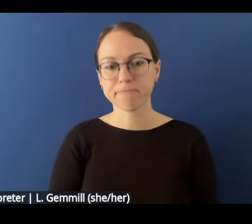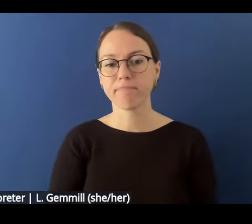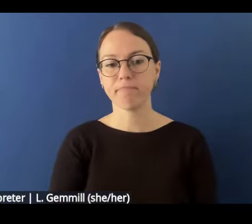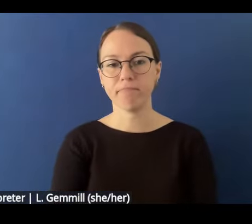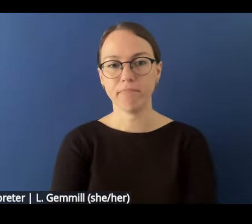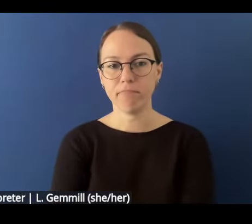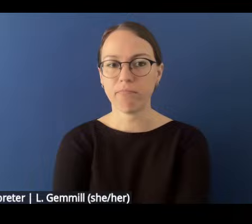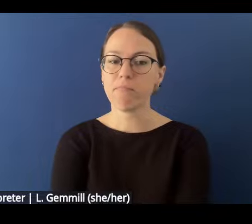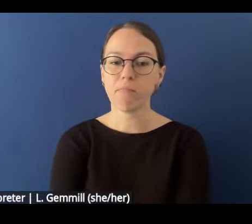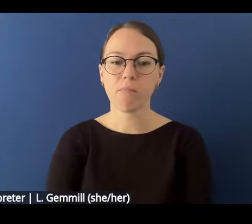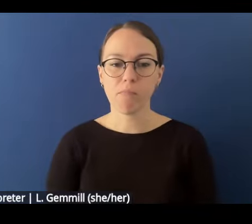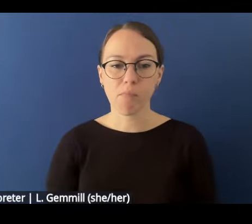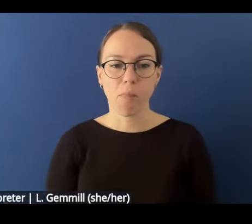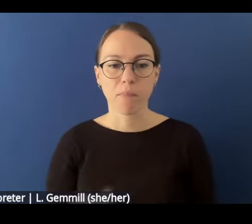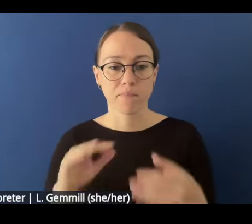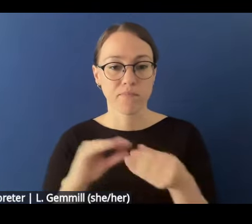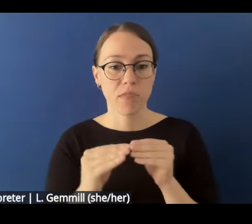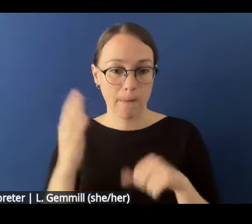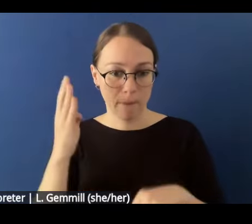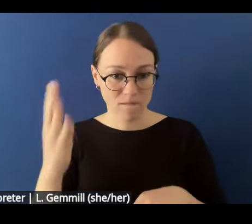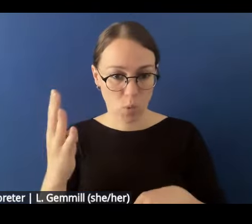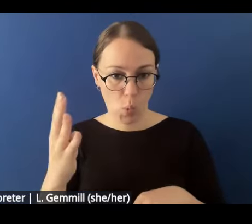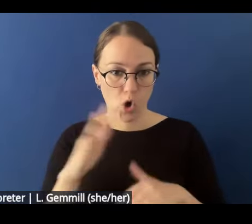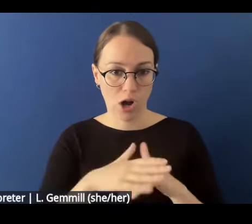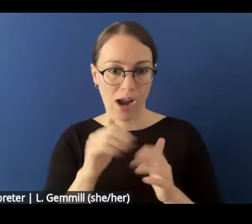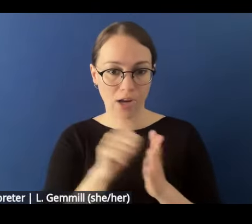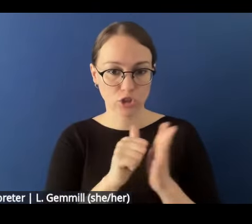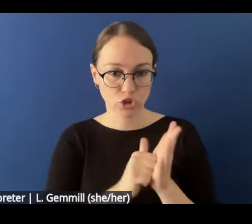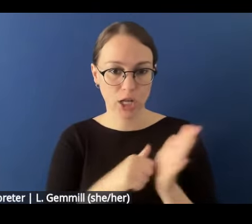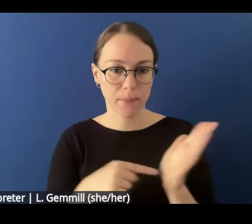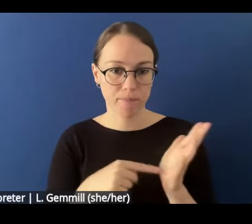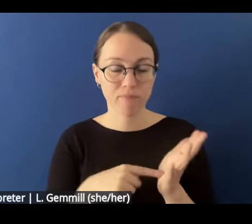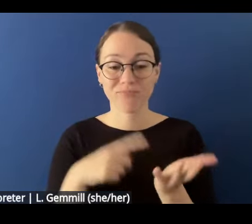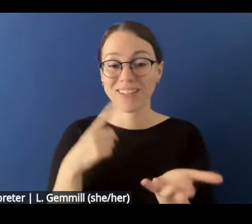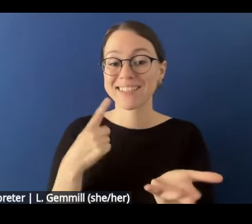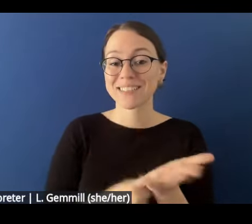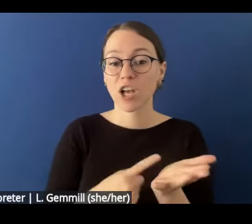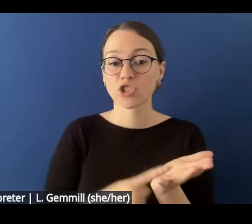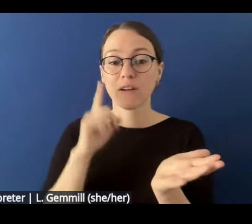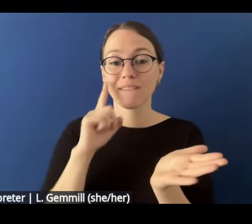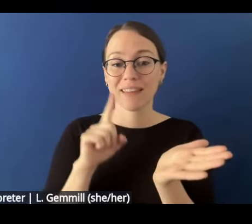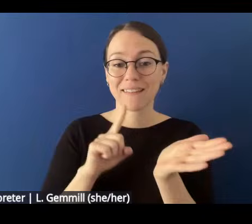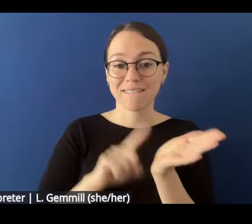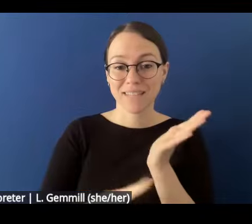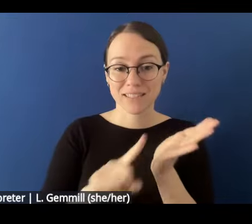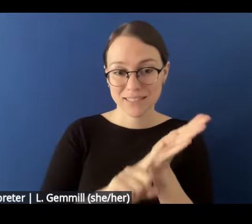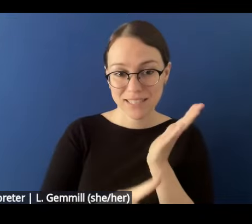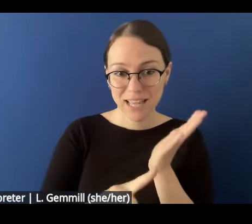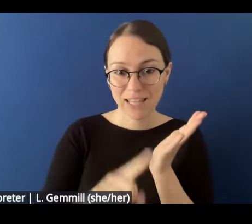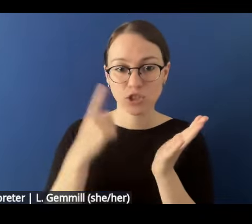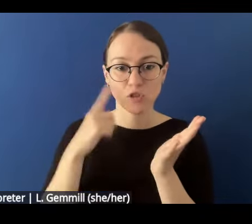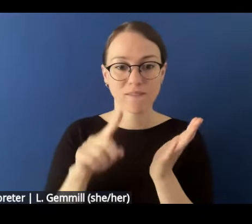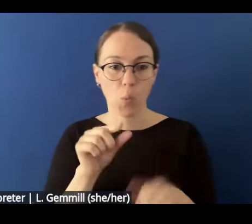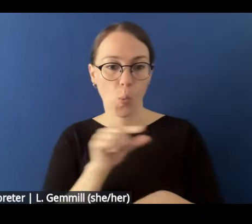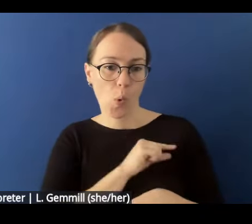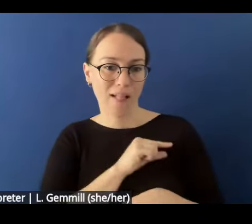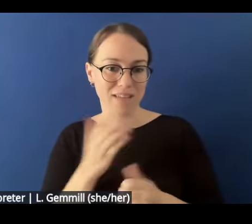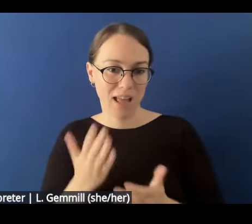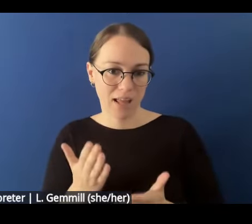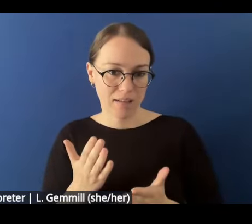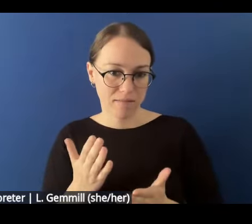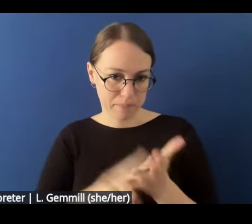Item number 4 on the agenda this morning, we have a discussion of the investigation into the qualifying petitions submitted by Cornell